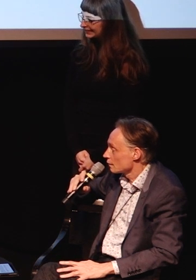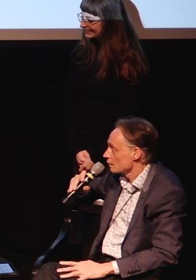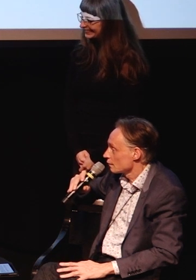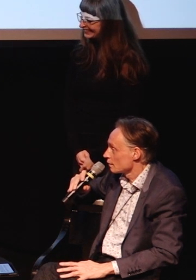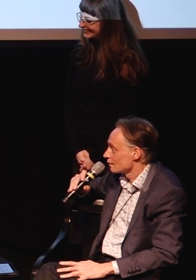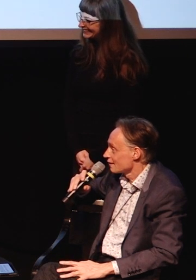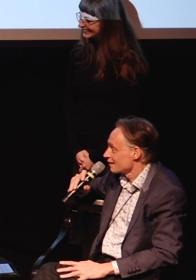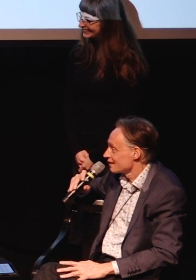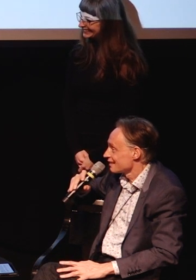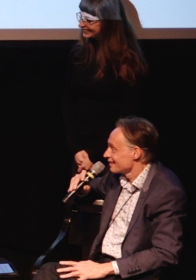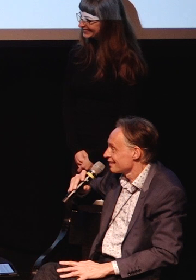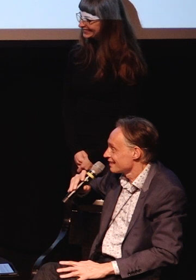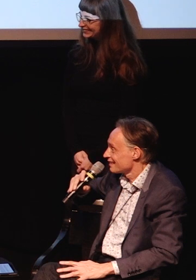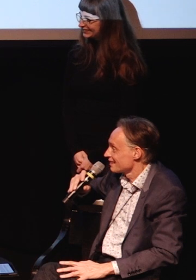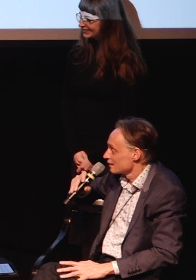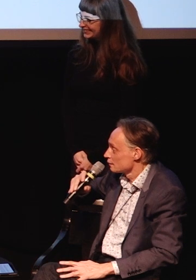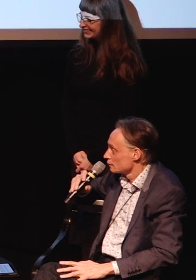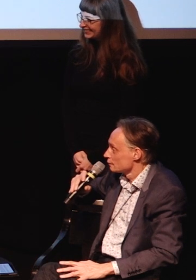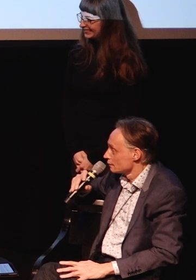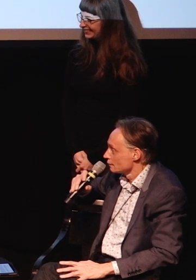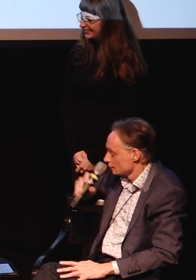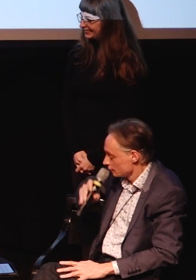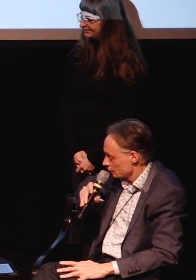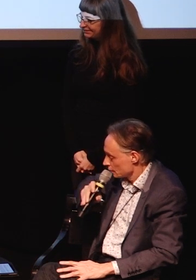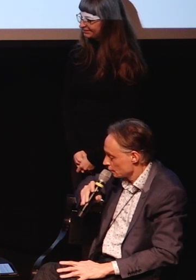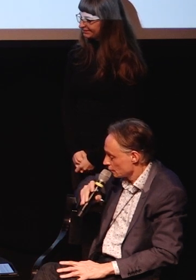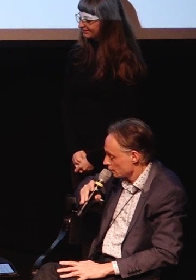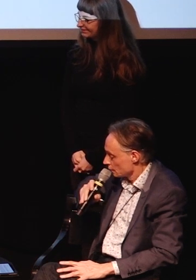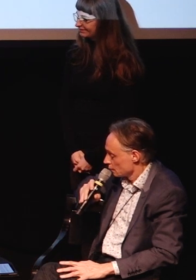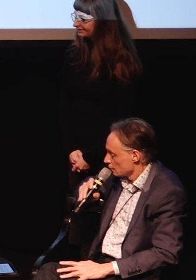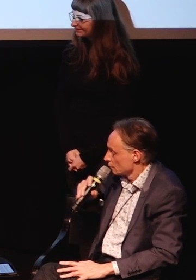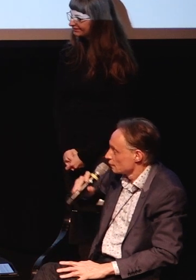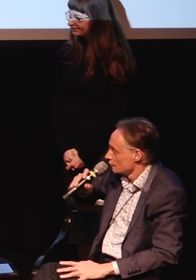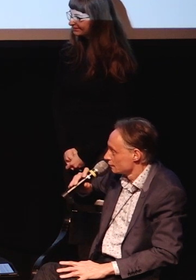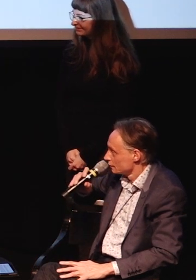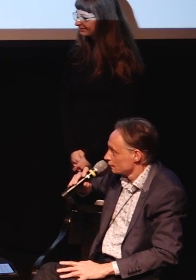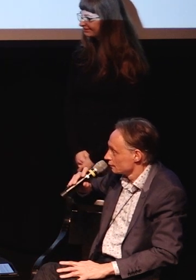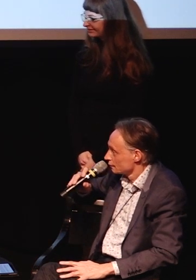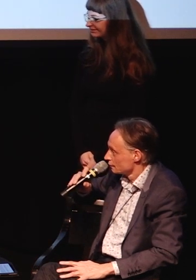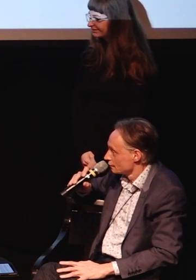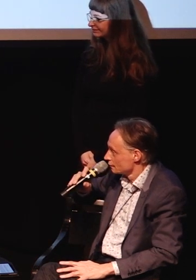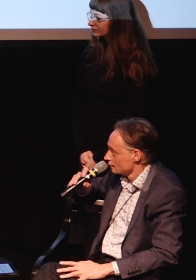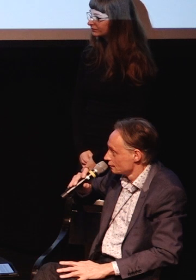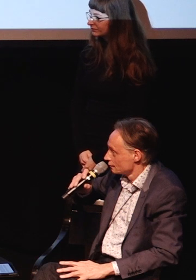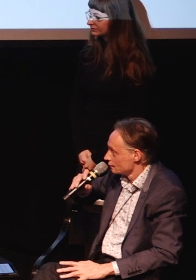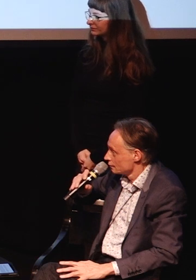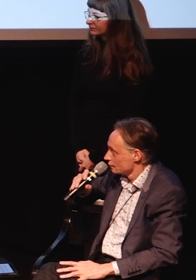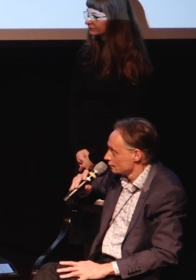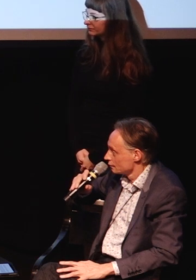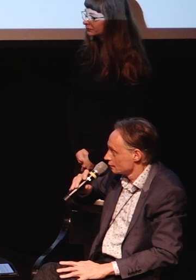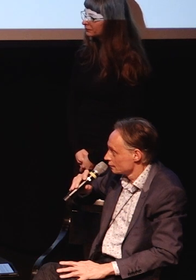any of that anymore. I want to do independent film with new creatives who are making movies that matter and not